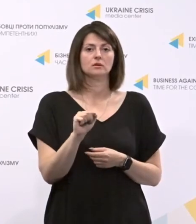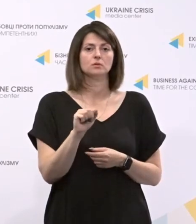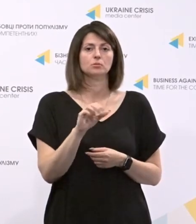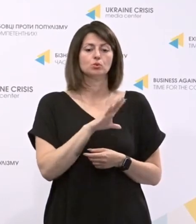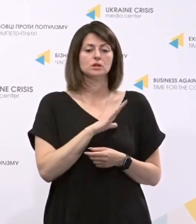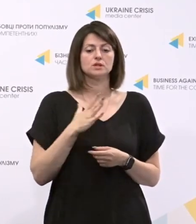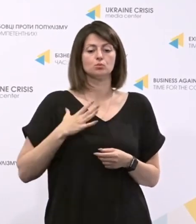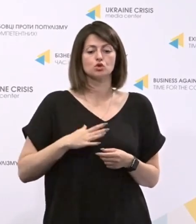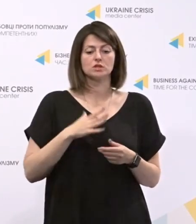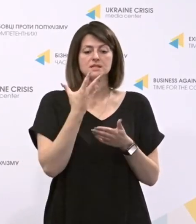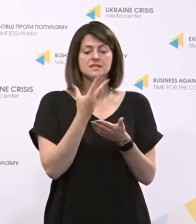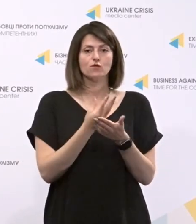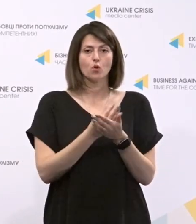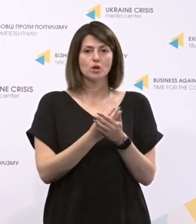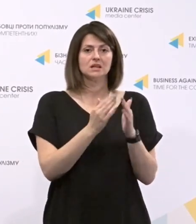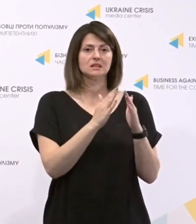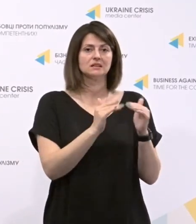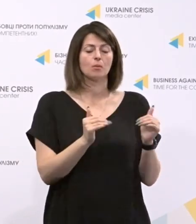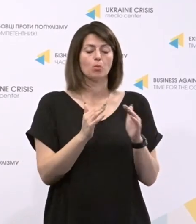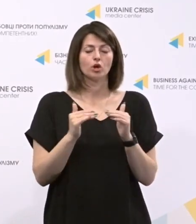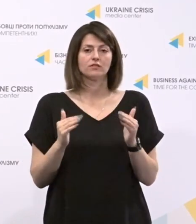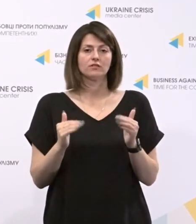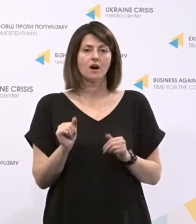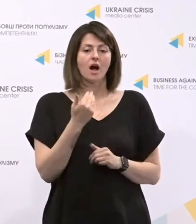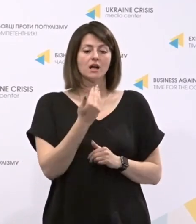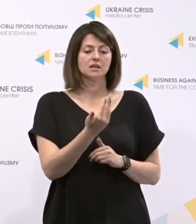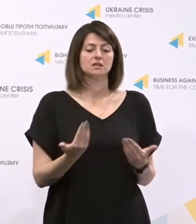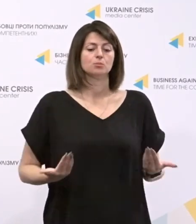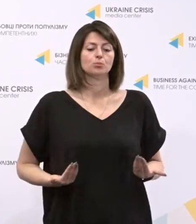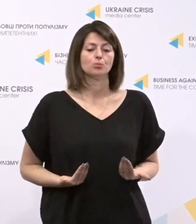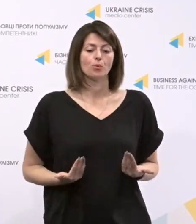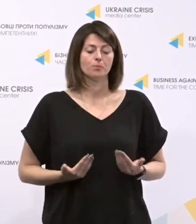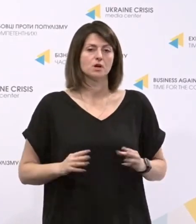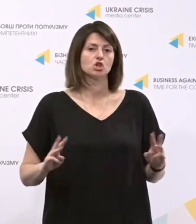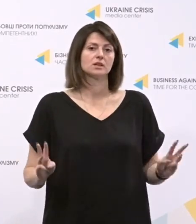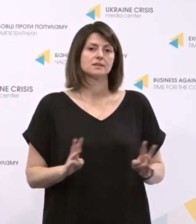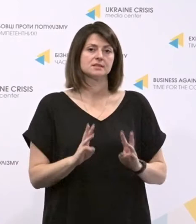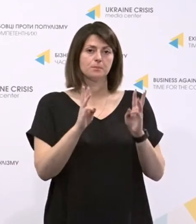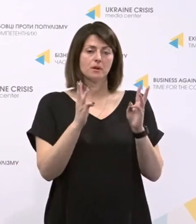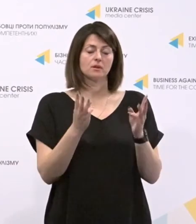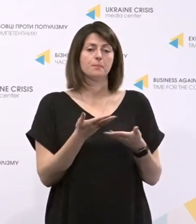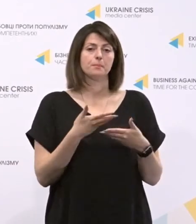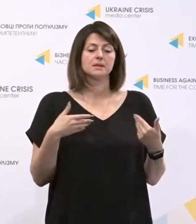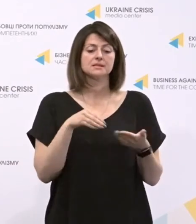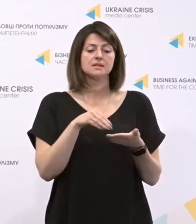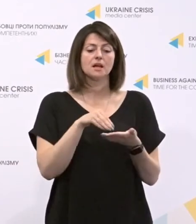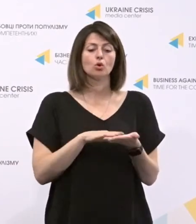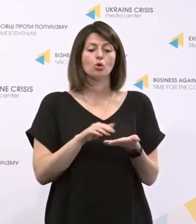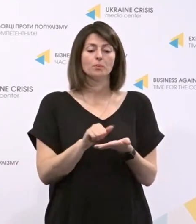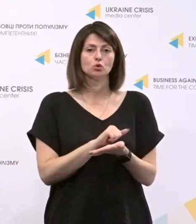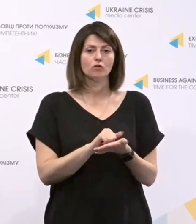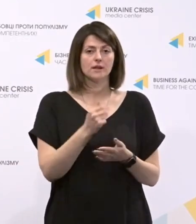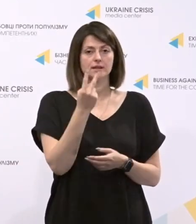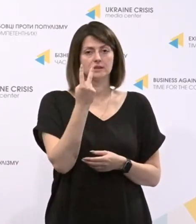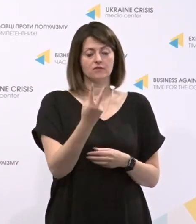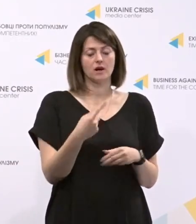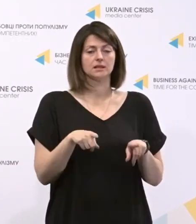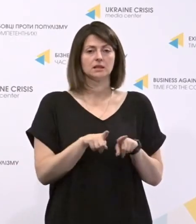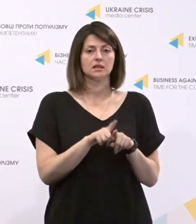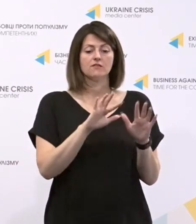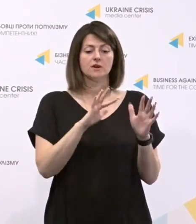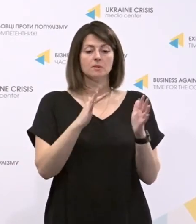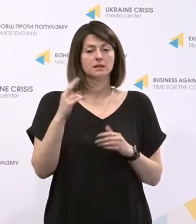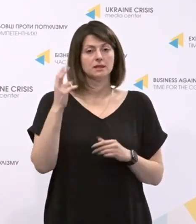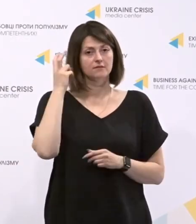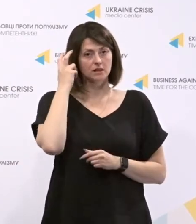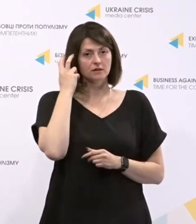As we documented, there were 2 separate incidents in Kiev, one in Lviv region and another in